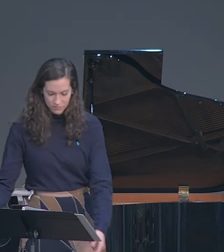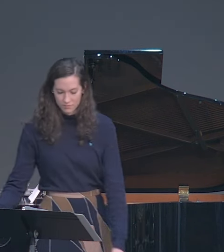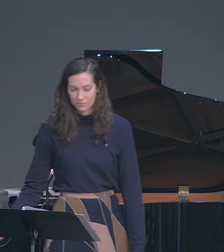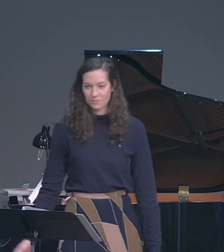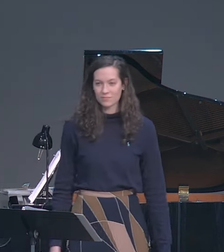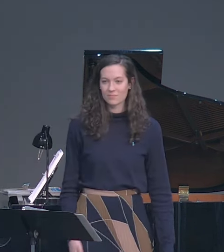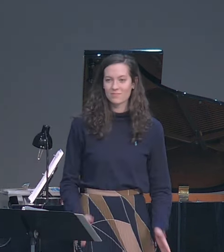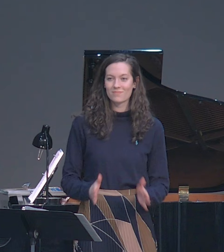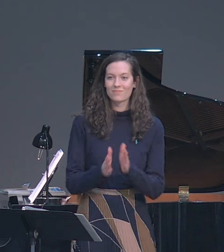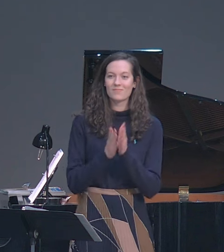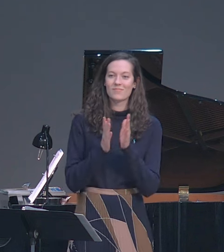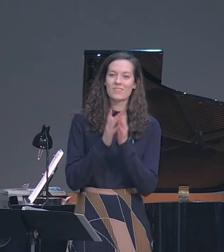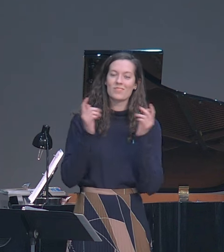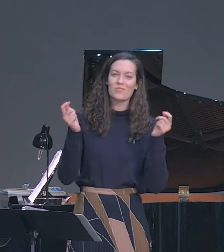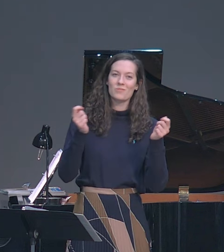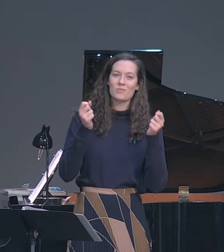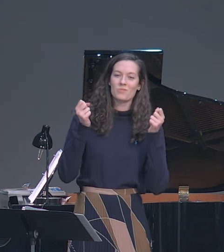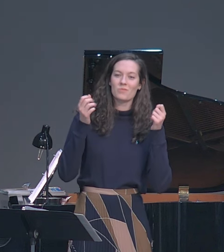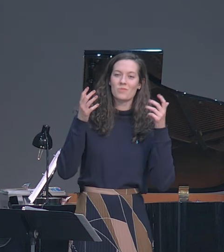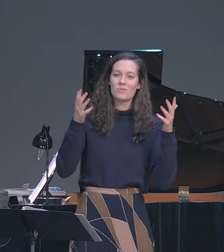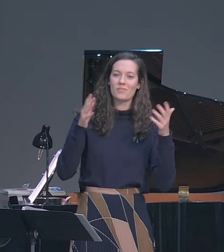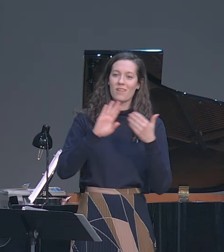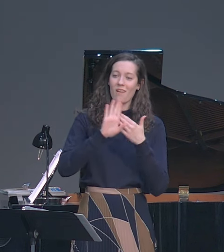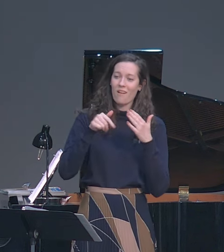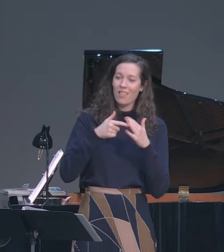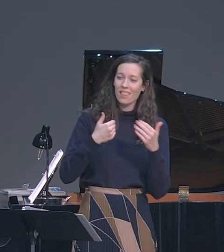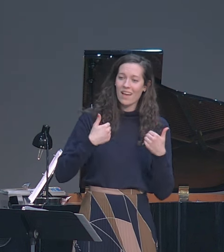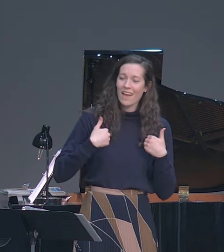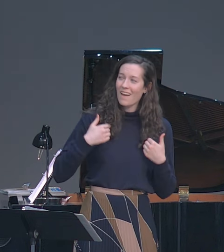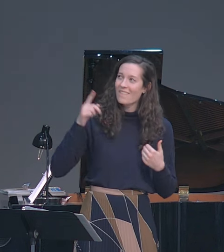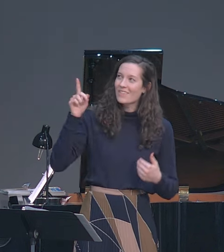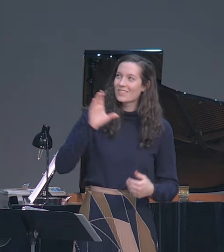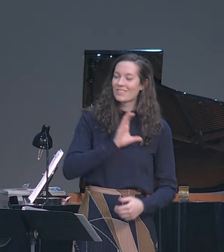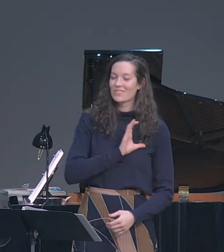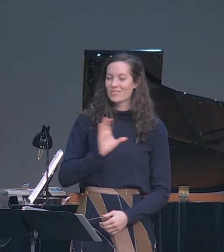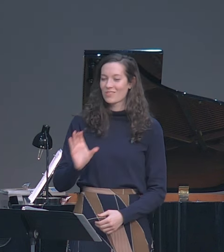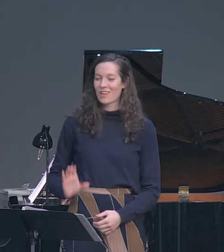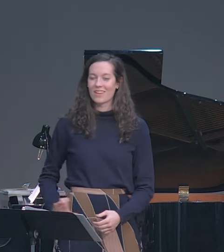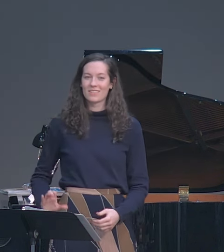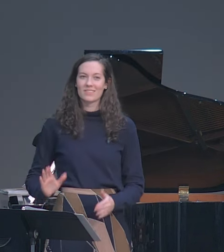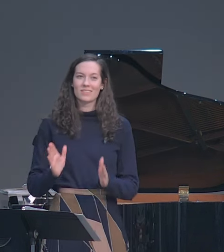Hallelujah, all I have is Christ.